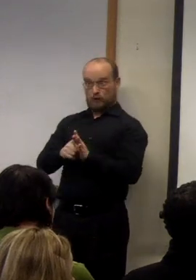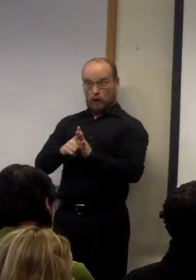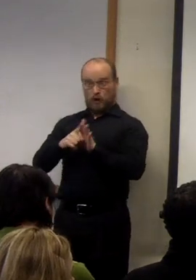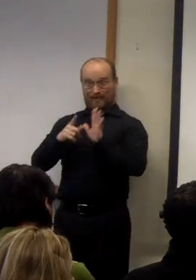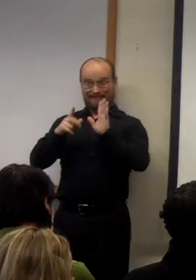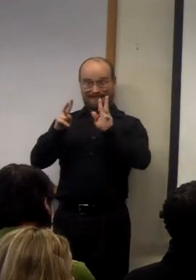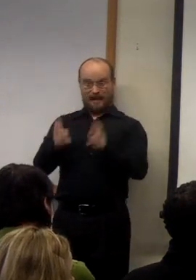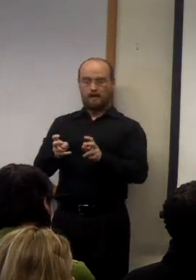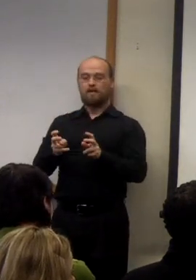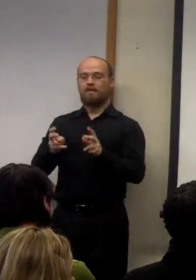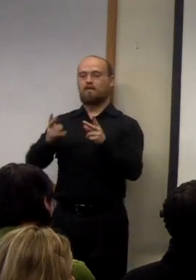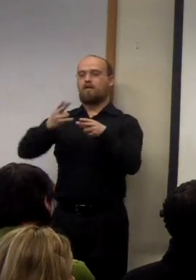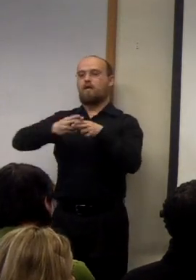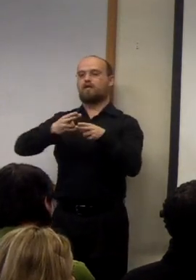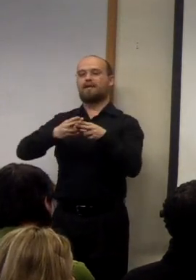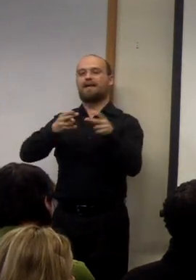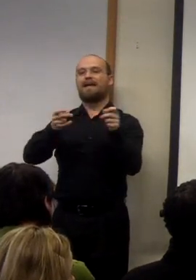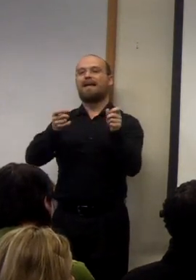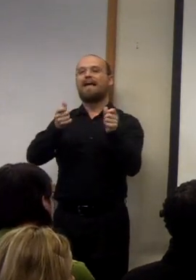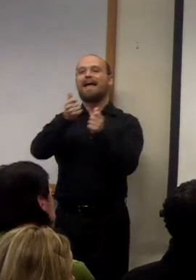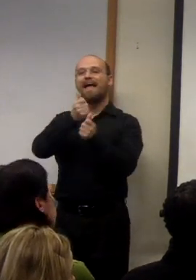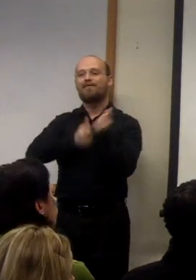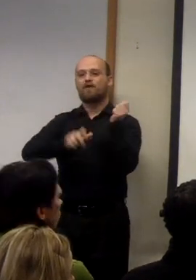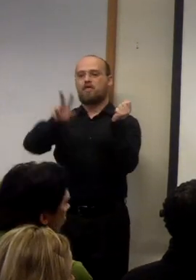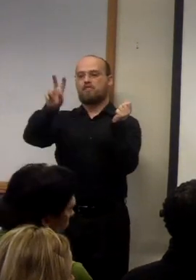Every 30 Hours. But